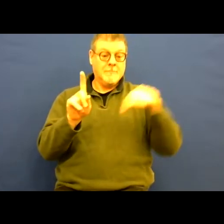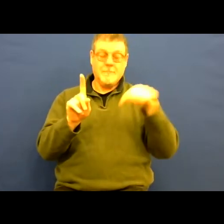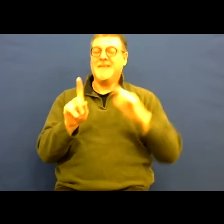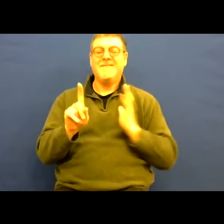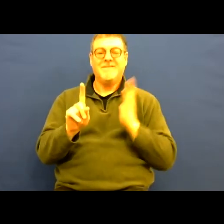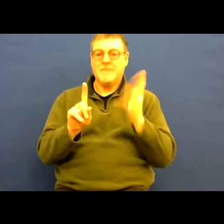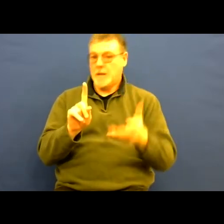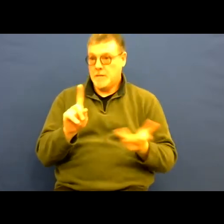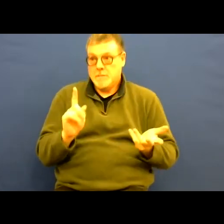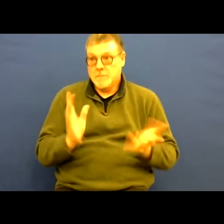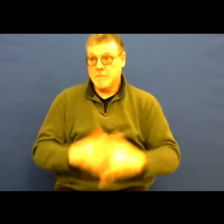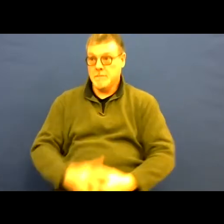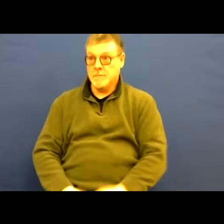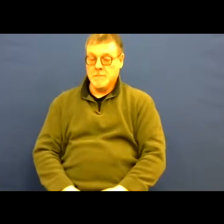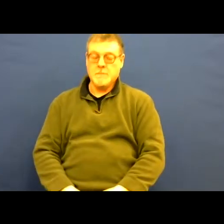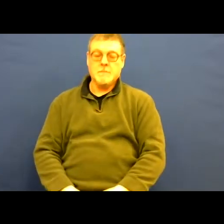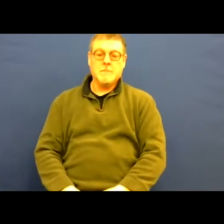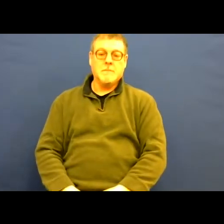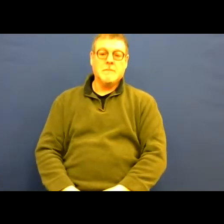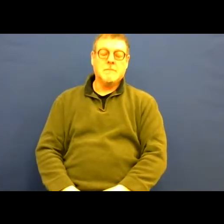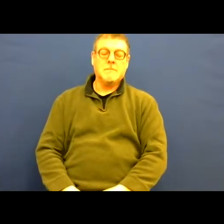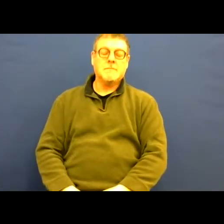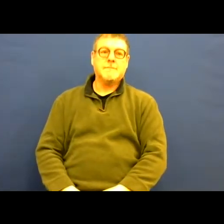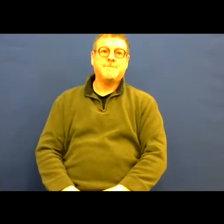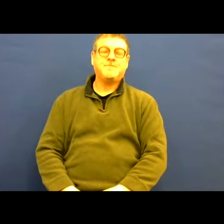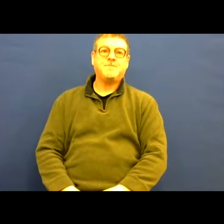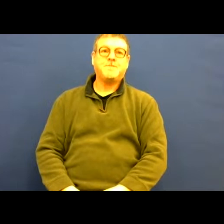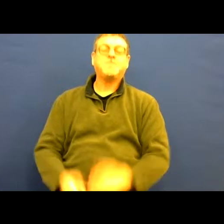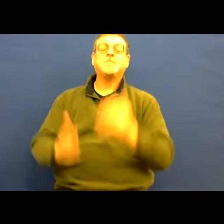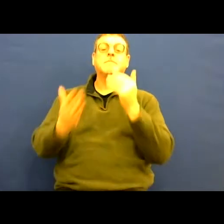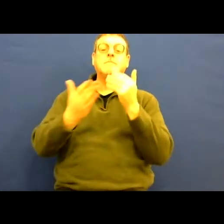So anyway,